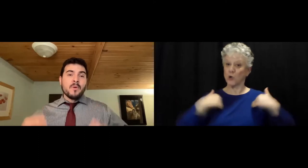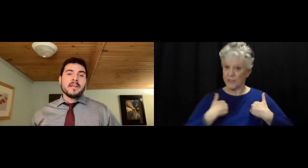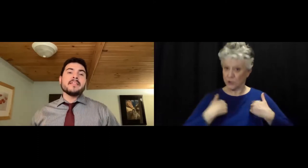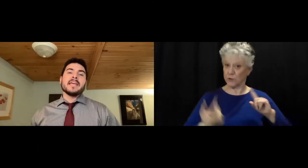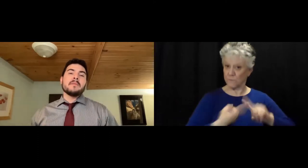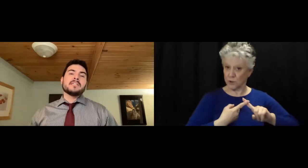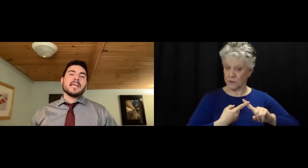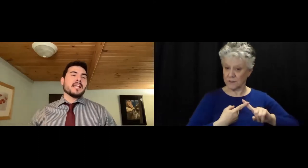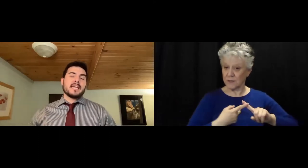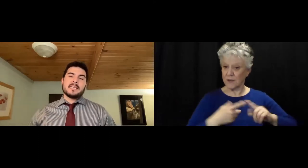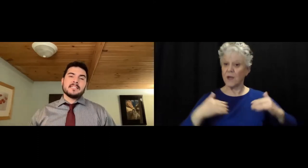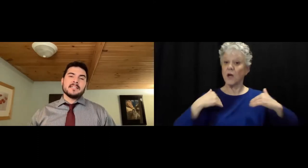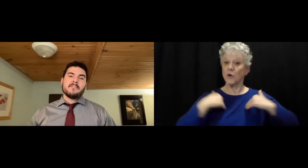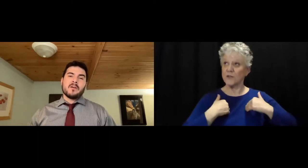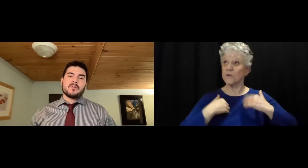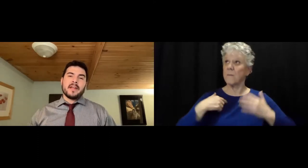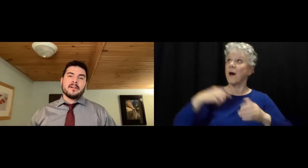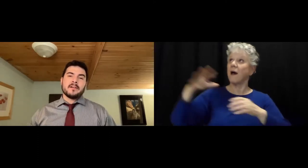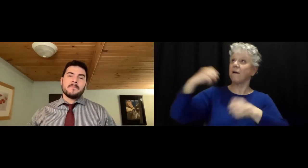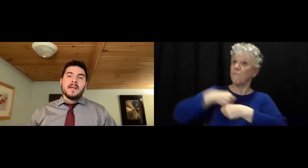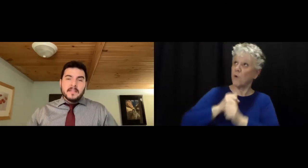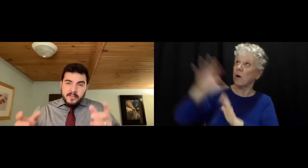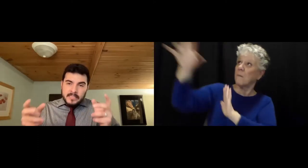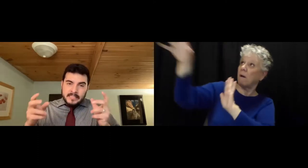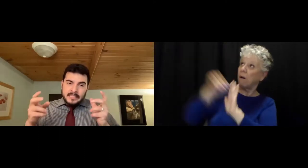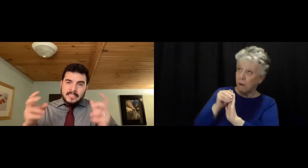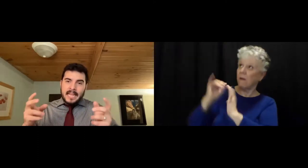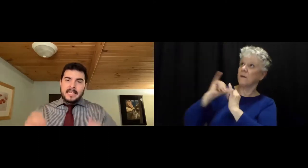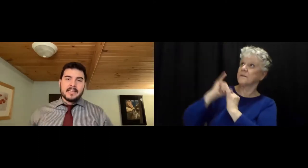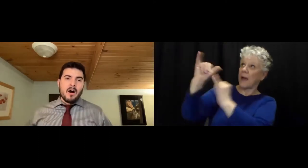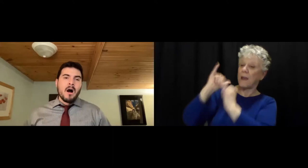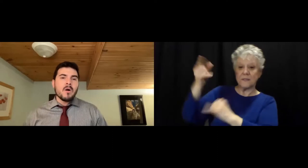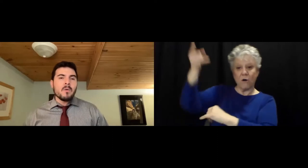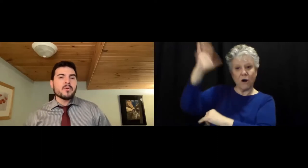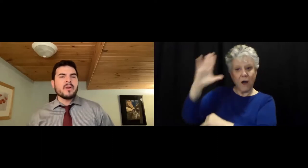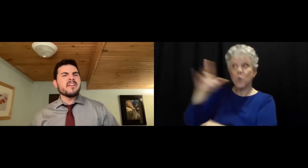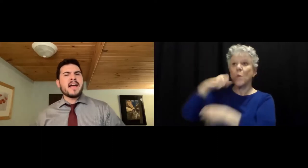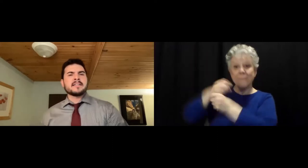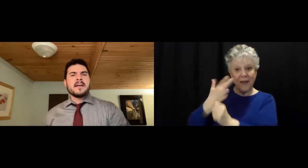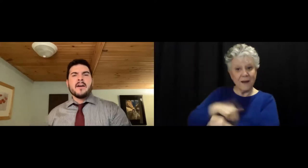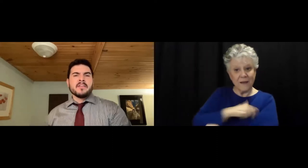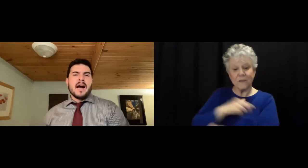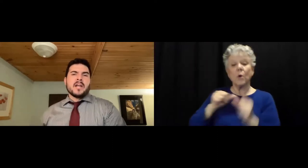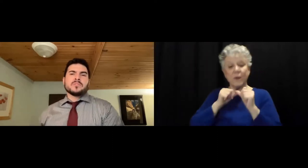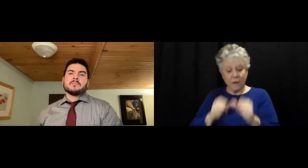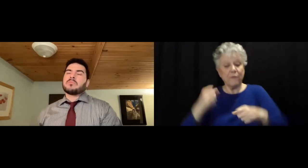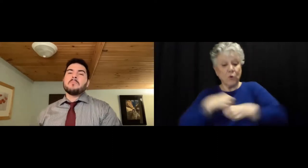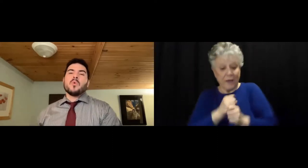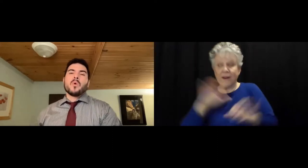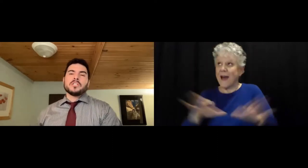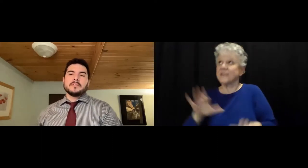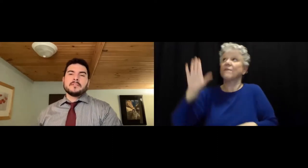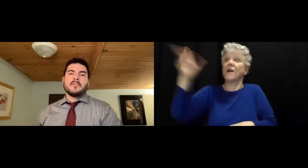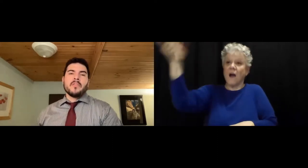Creatures formed in the image and likeness of our creator, lovingly sustained in the ongoing creative act of the God who is the